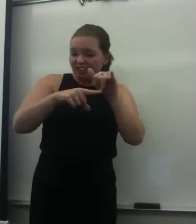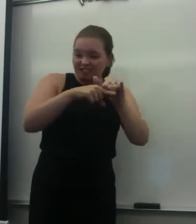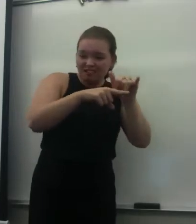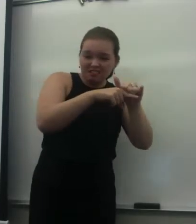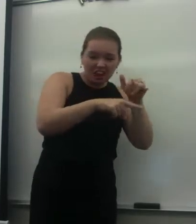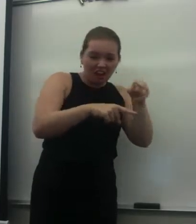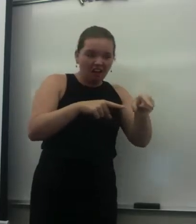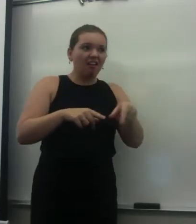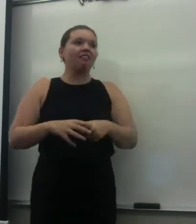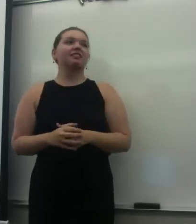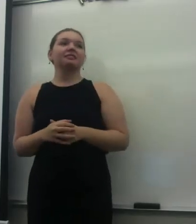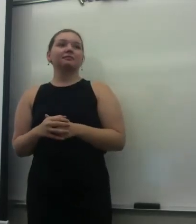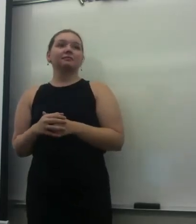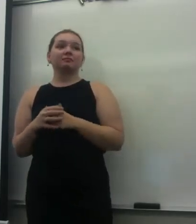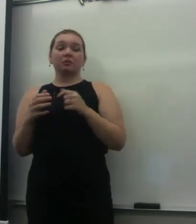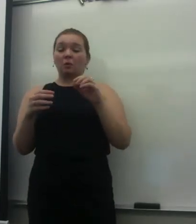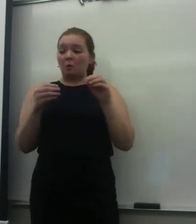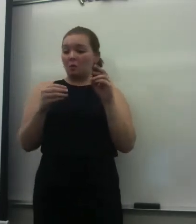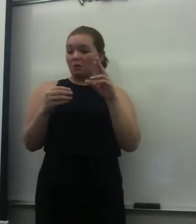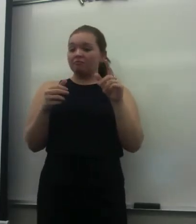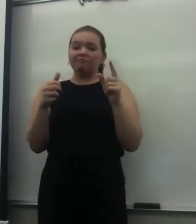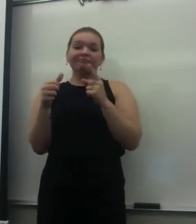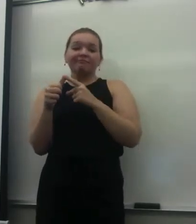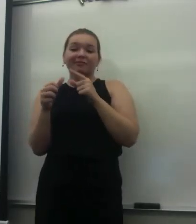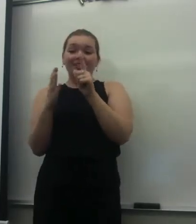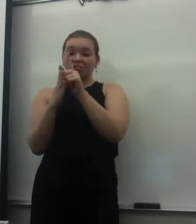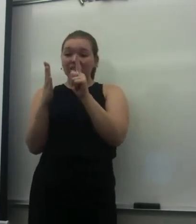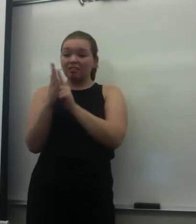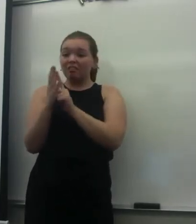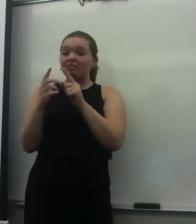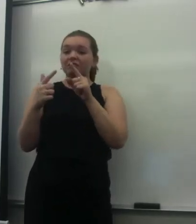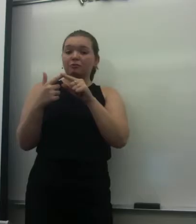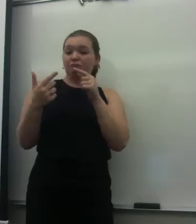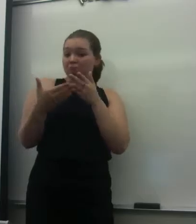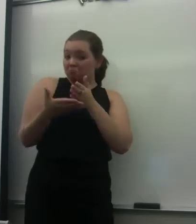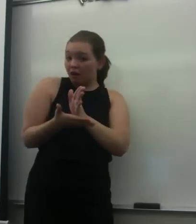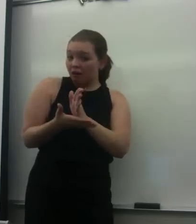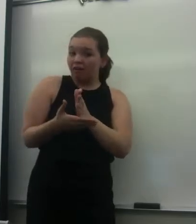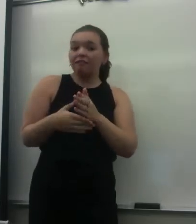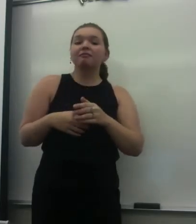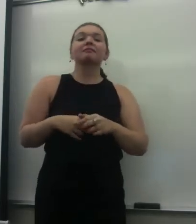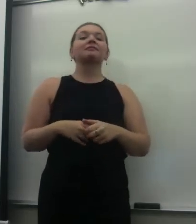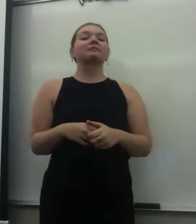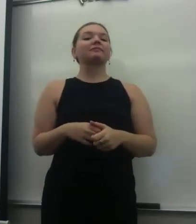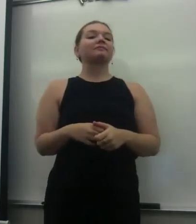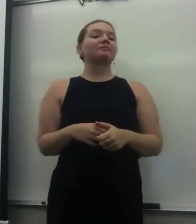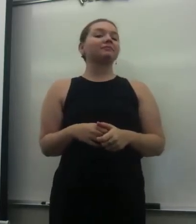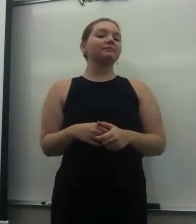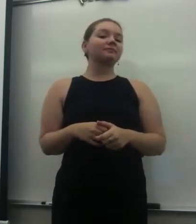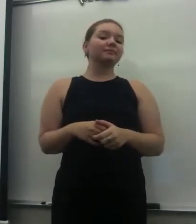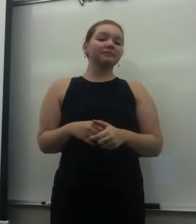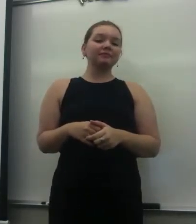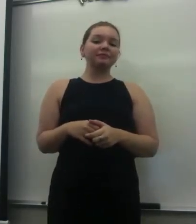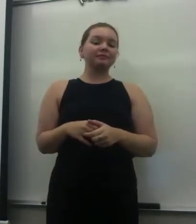laws, rights of all involved, whether that be the